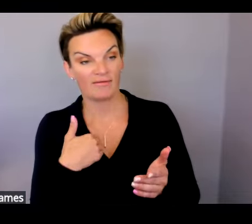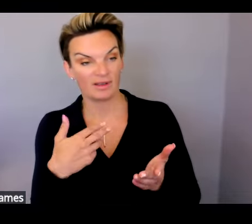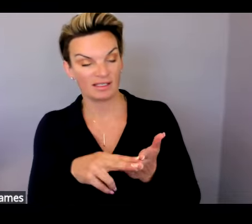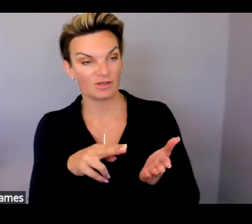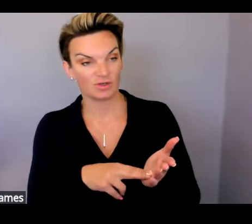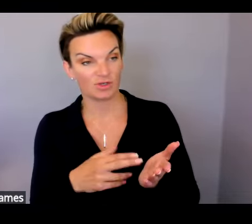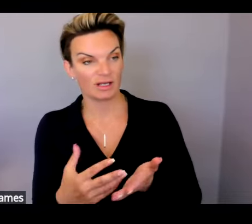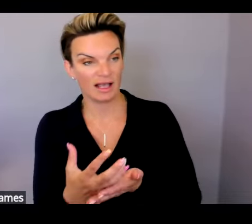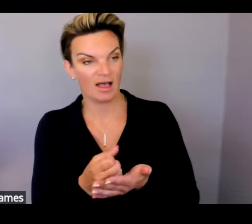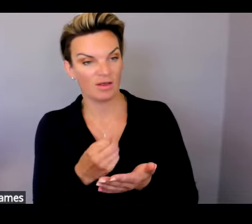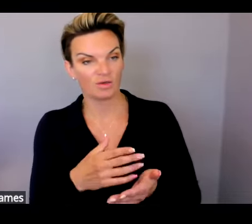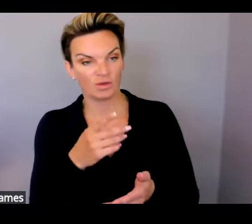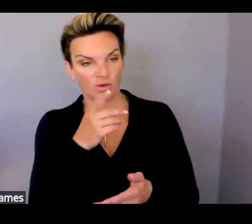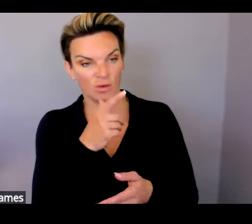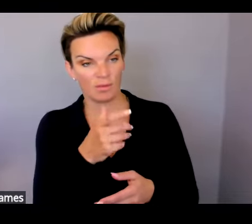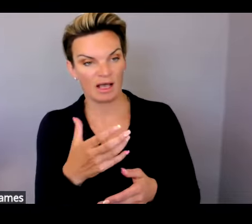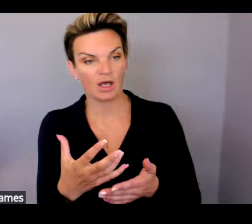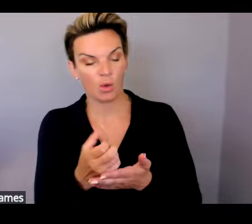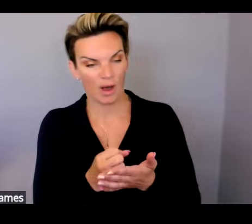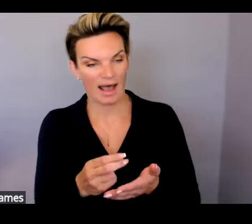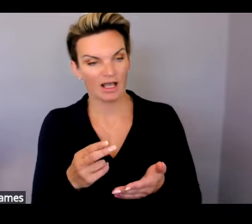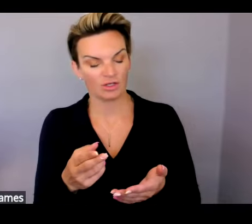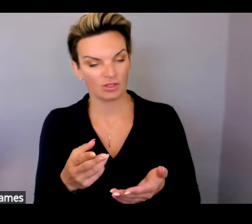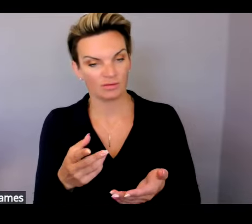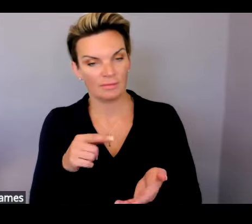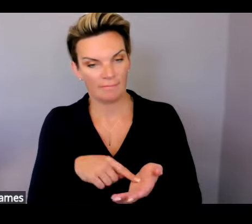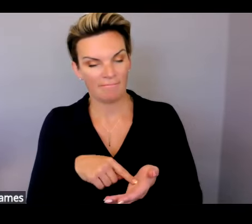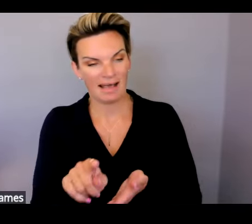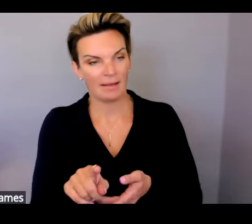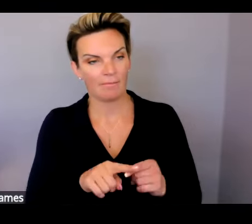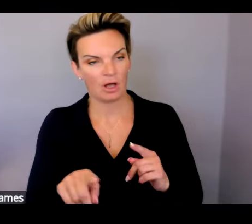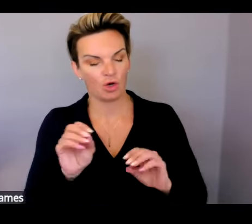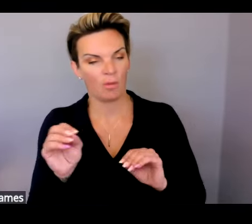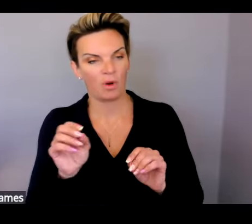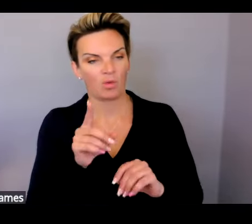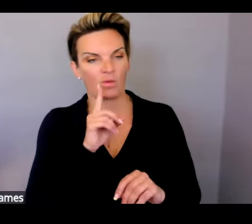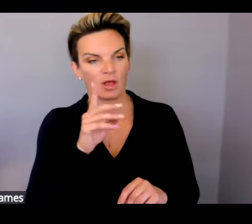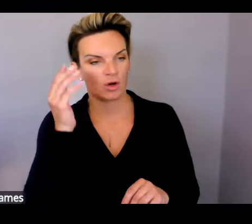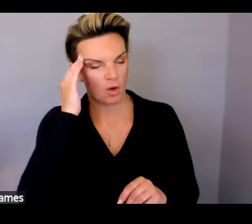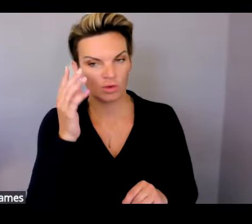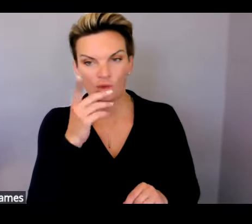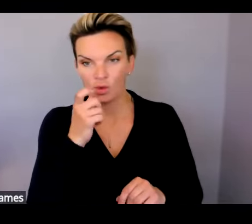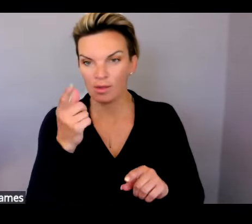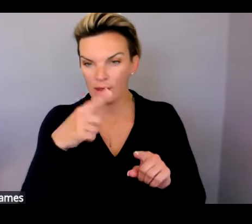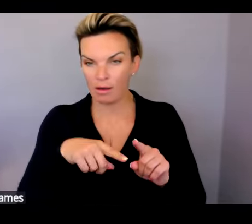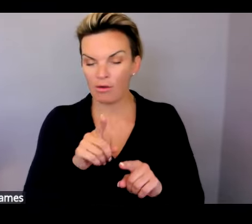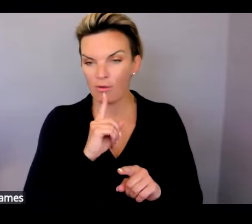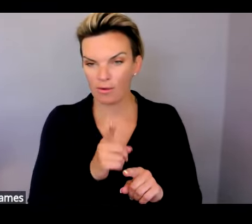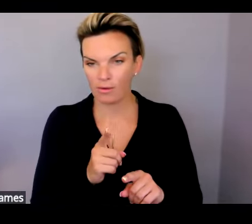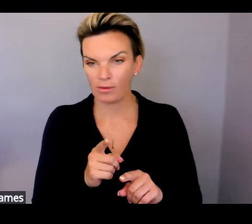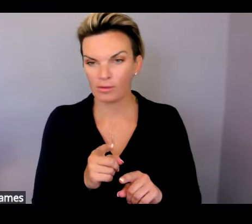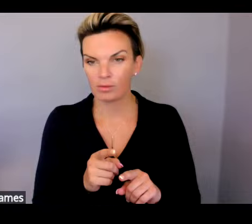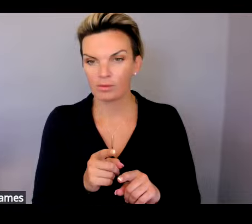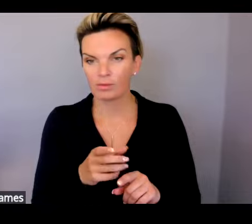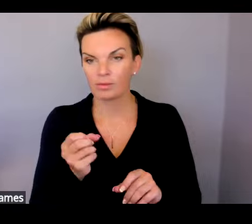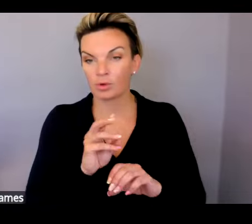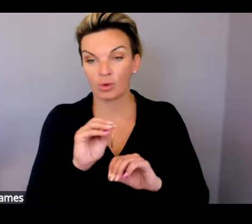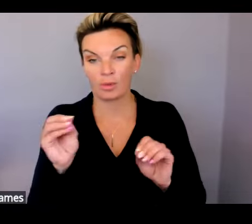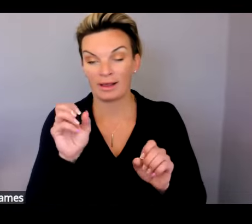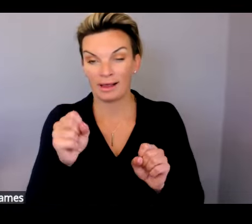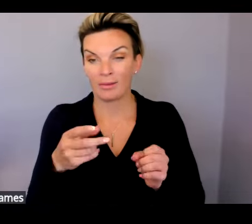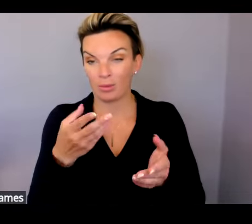are making a wage and they're being paid, but no one really knows who they are, or nobody can prove